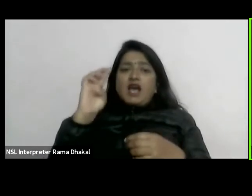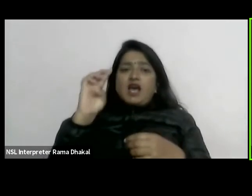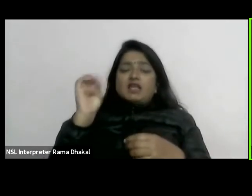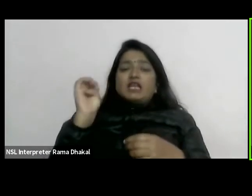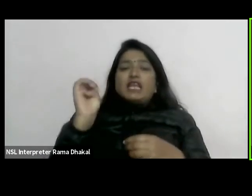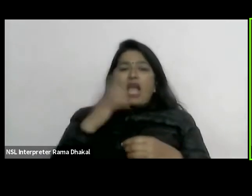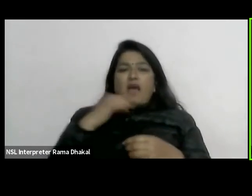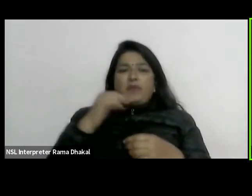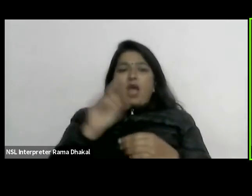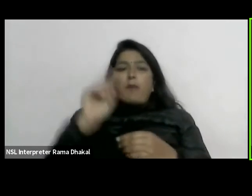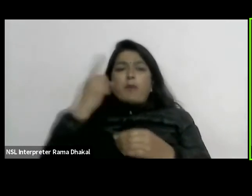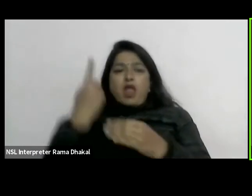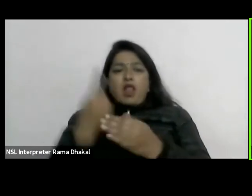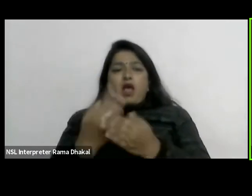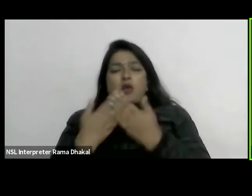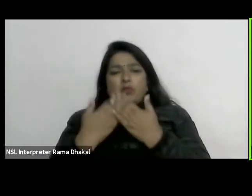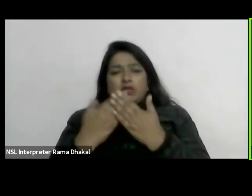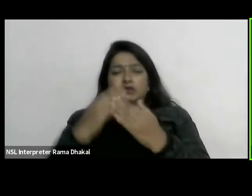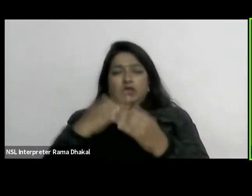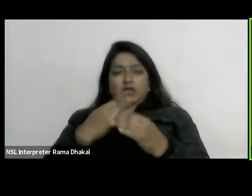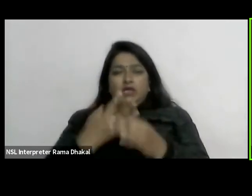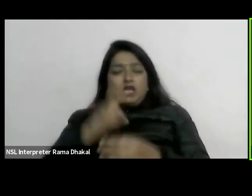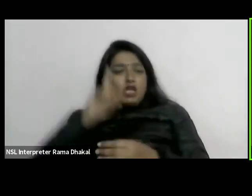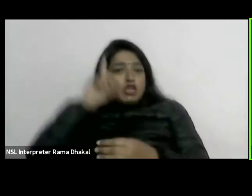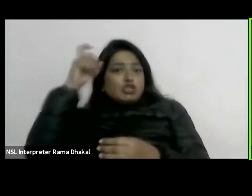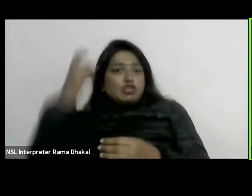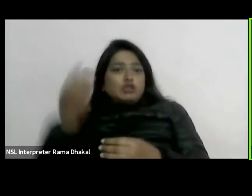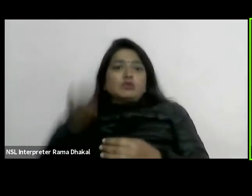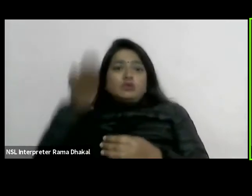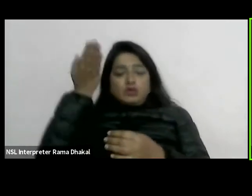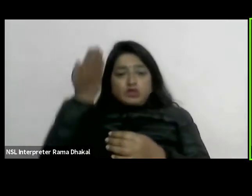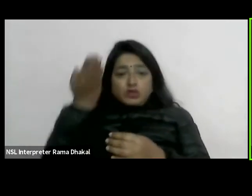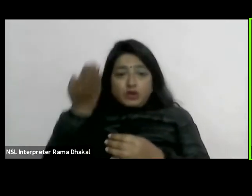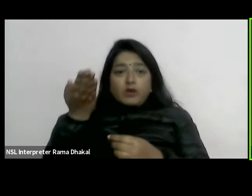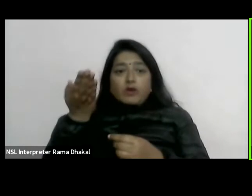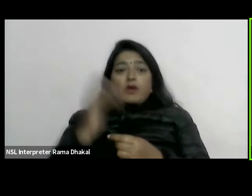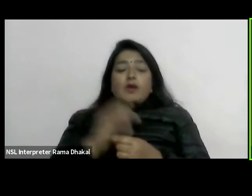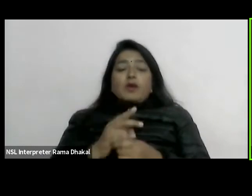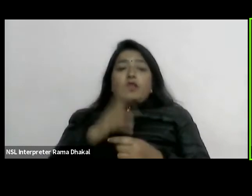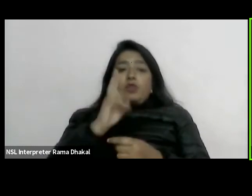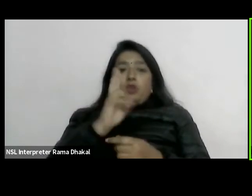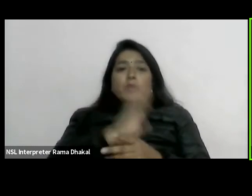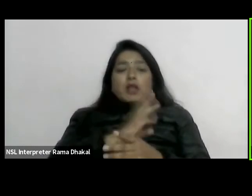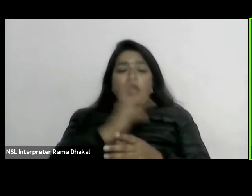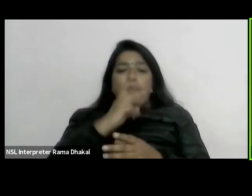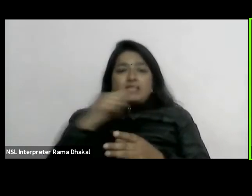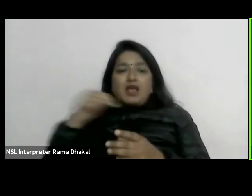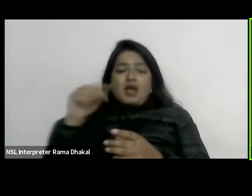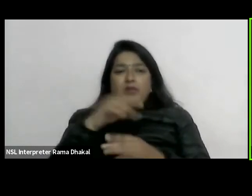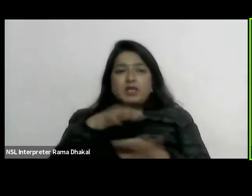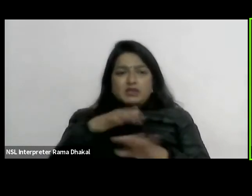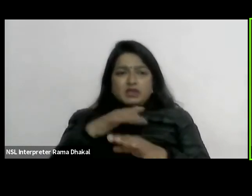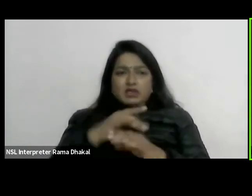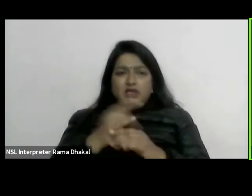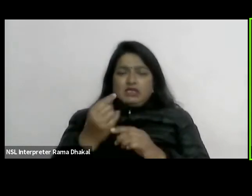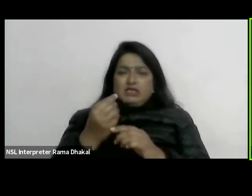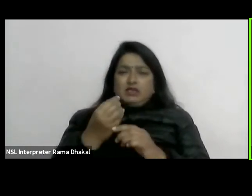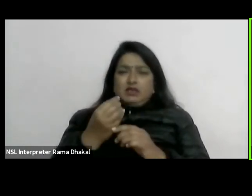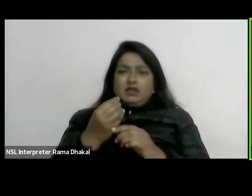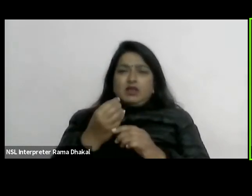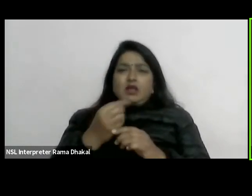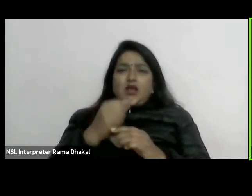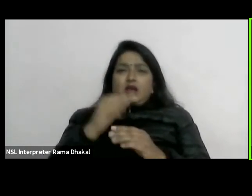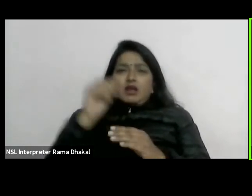disbelief, frustration, a kind of loud "oh no." And a lot of that has to do with the substance and the content